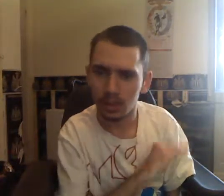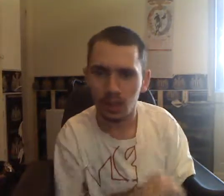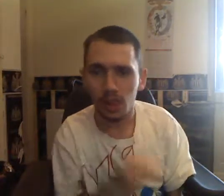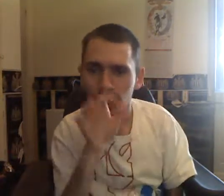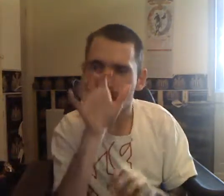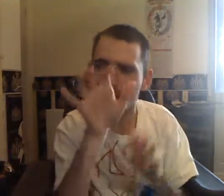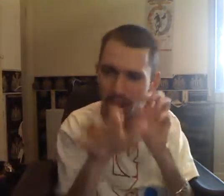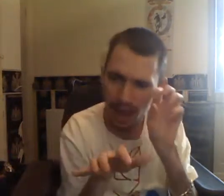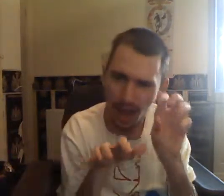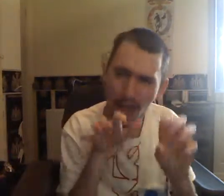side. It's a